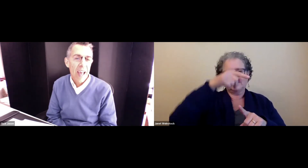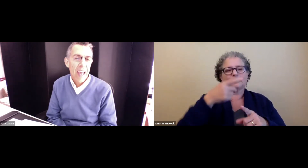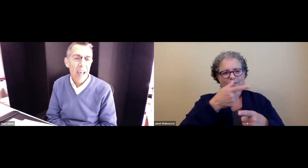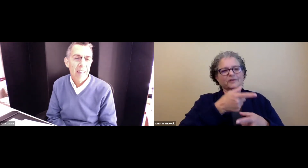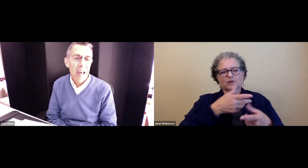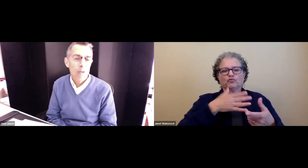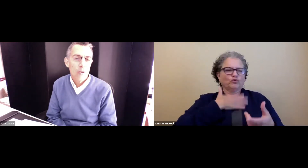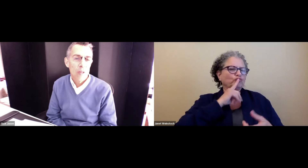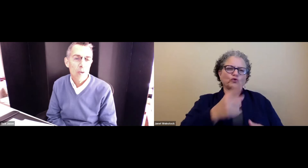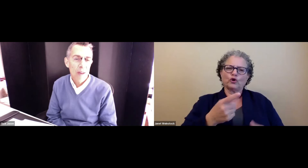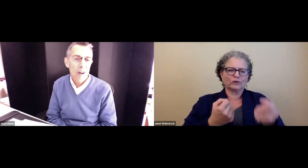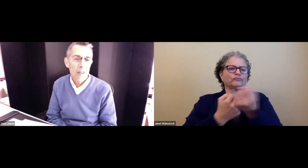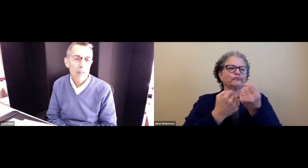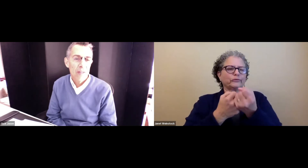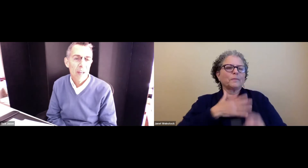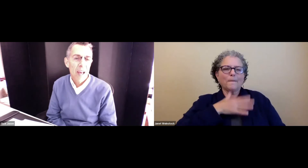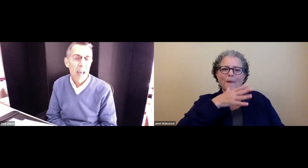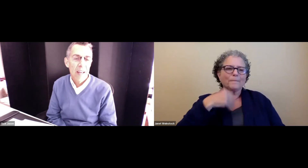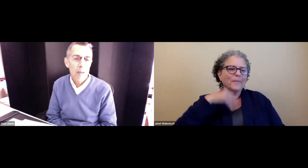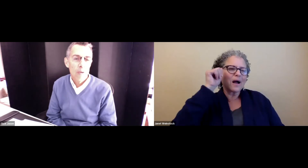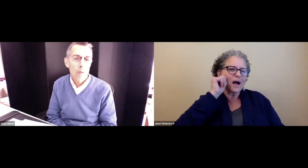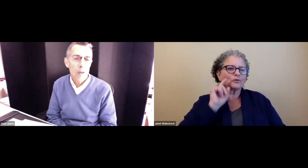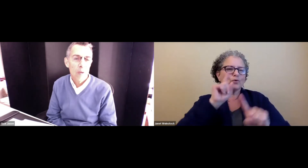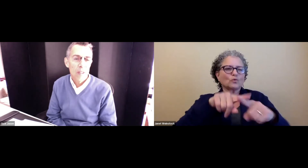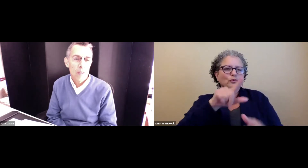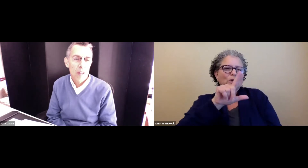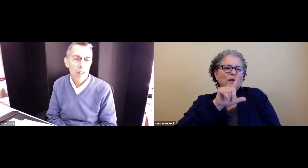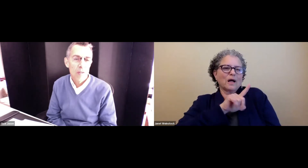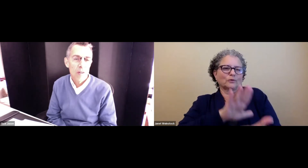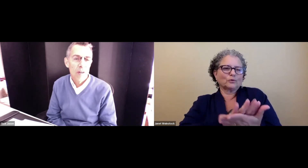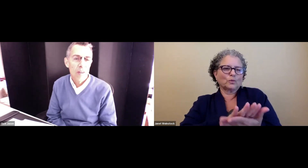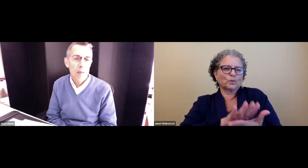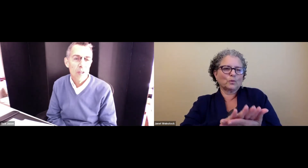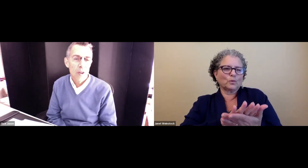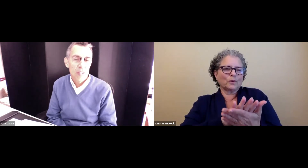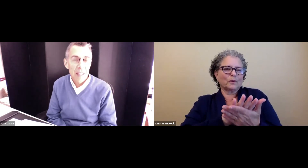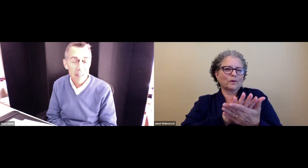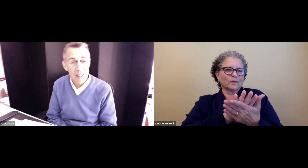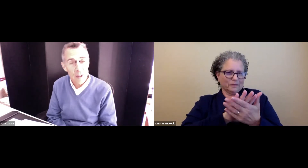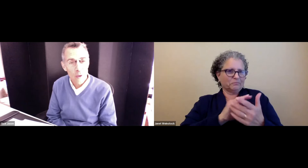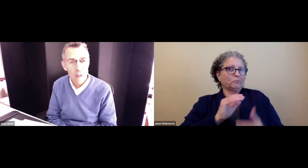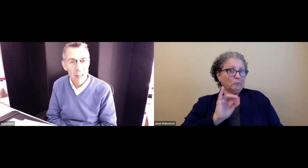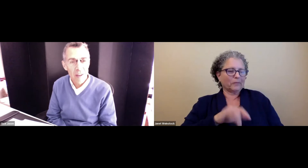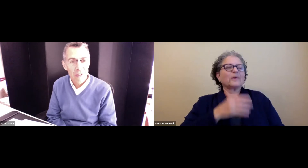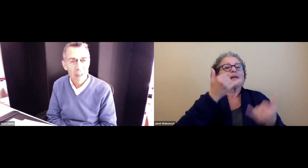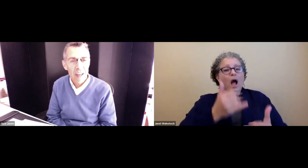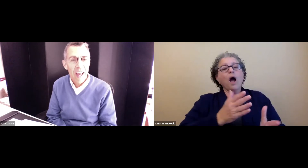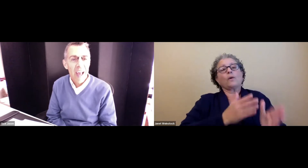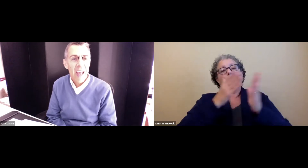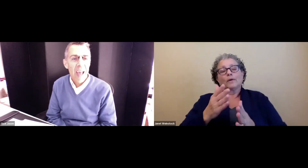and that was Joy's grandfather, and he was more than willing to sponsor them to go to the Lexington School for the Deaf.